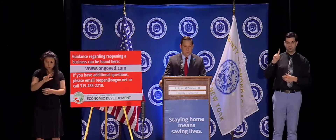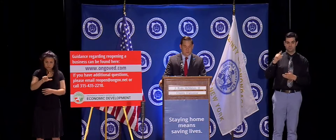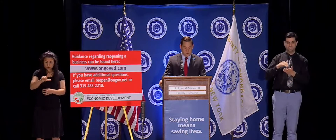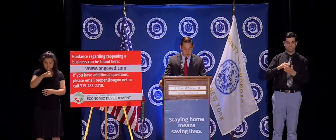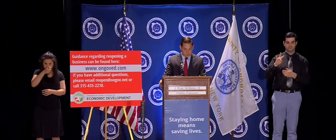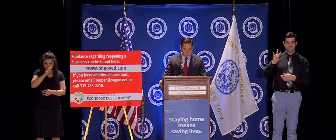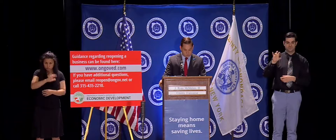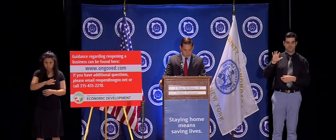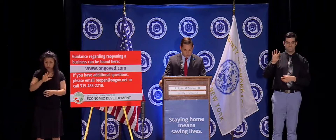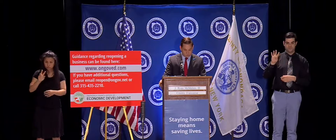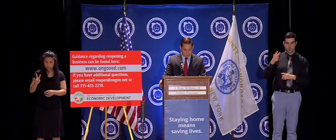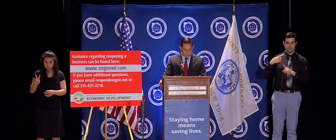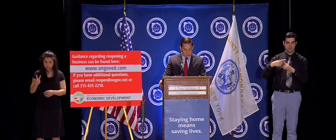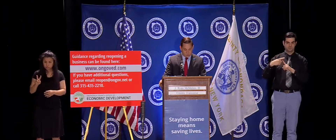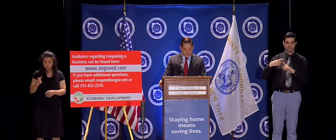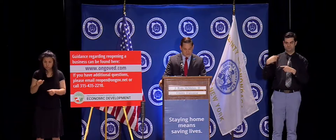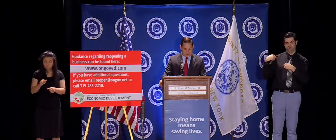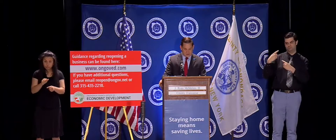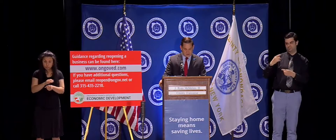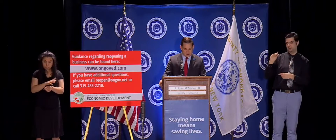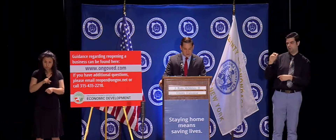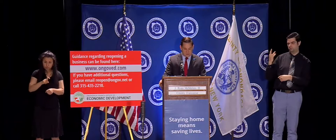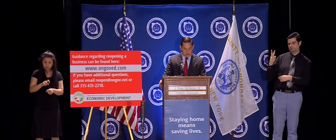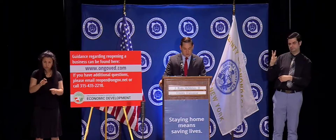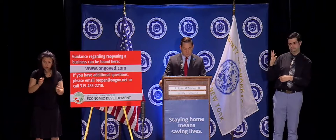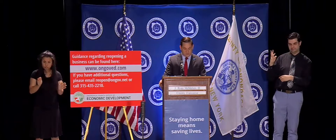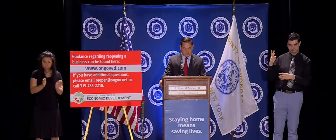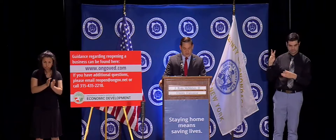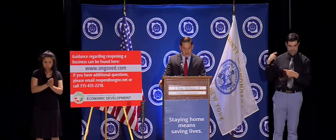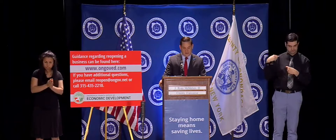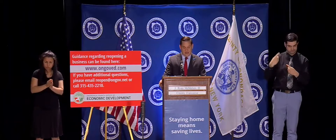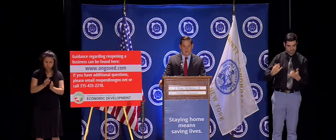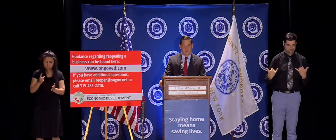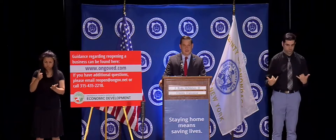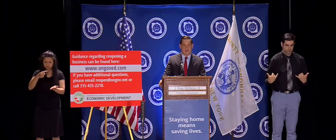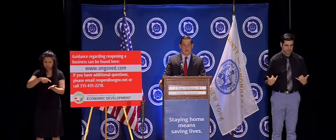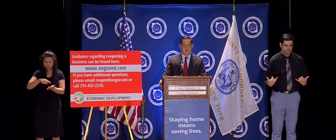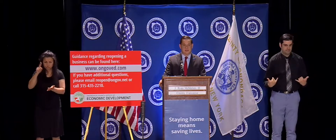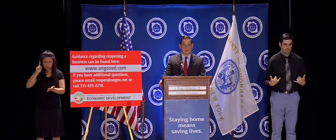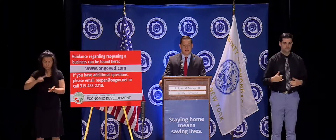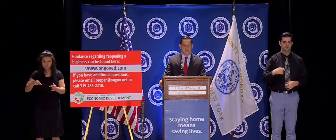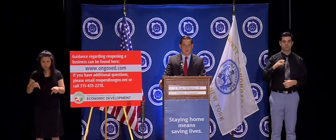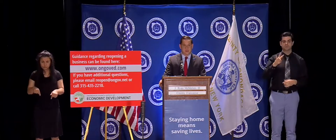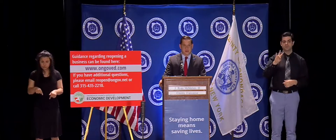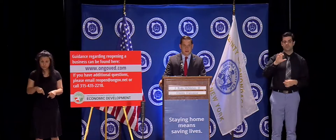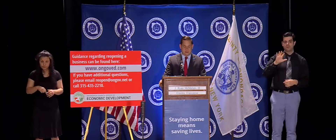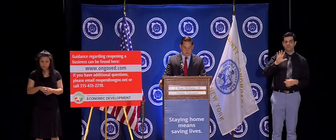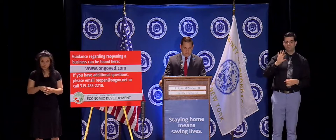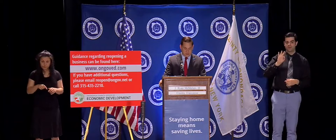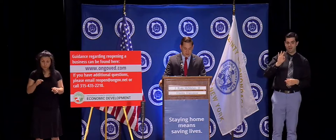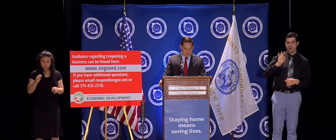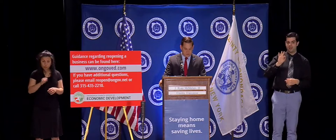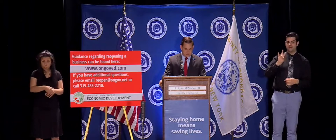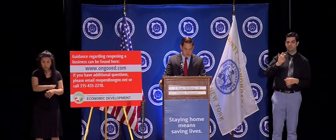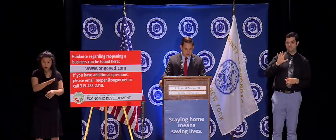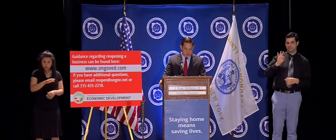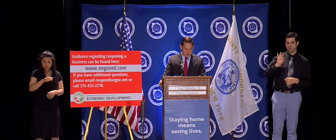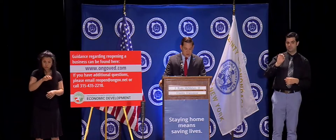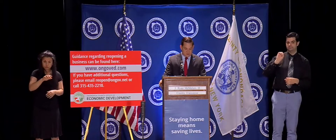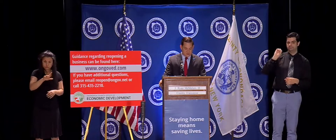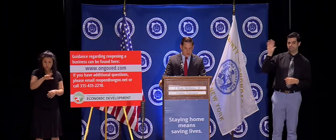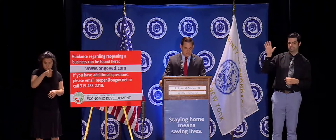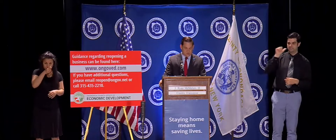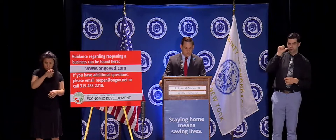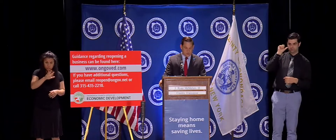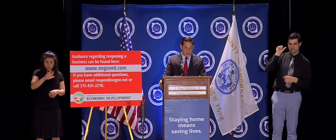25,734 negative results. We sent 759 tests since yesterday out to the labs.